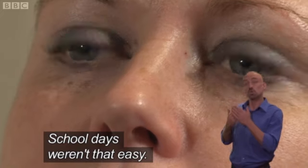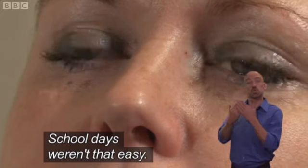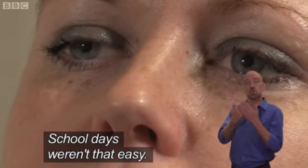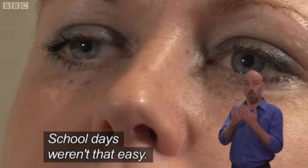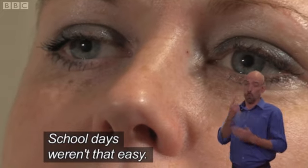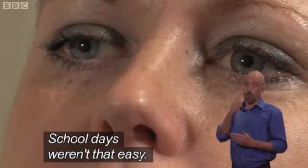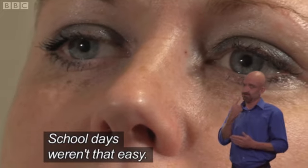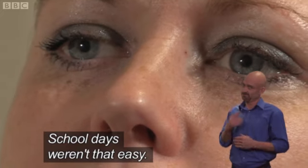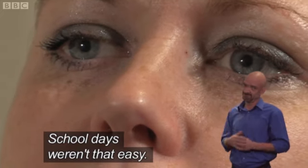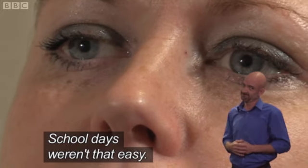easy.